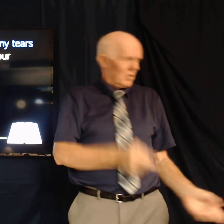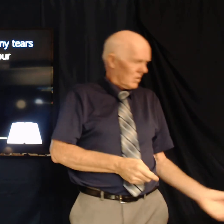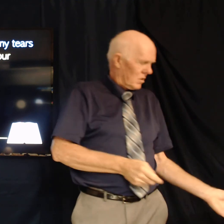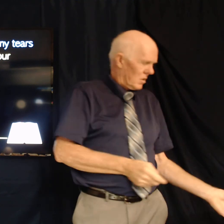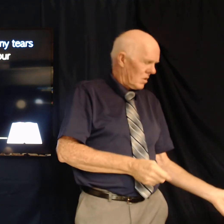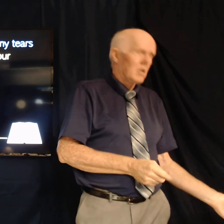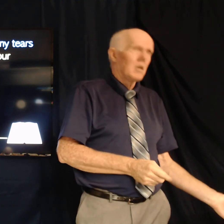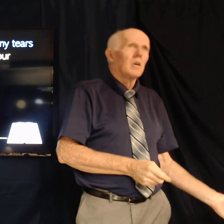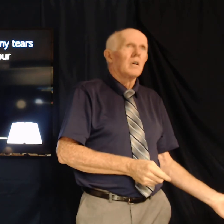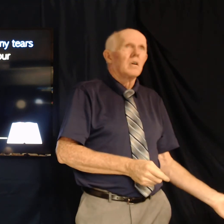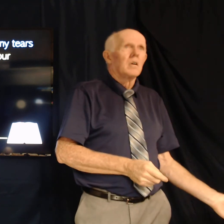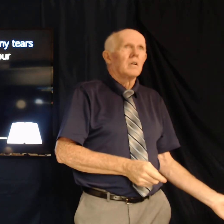us understand.